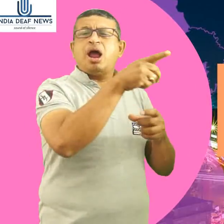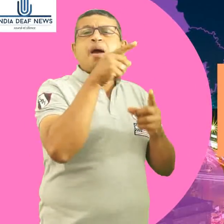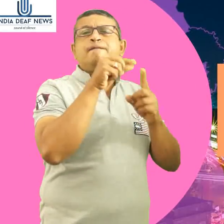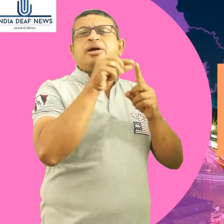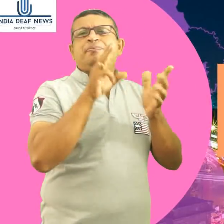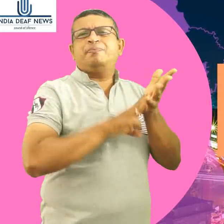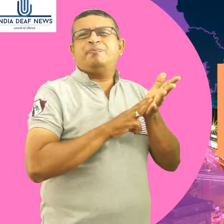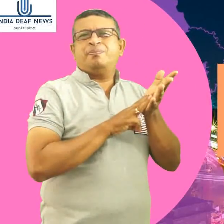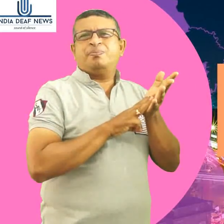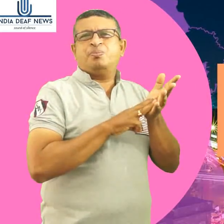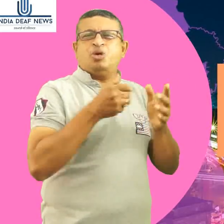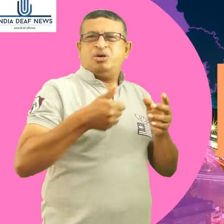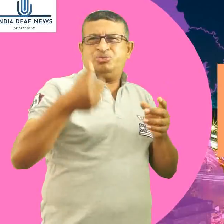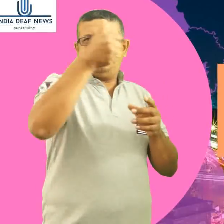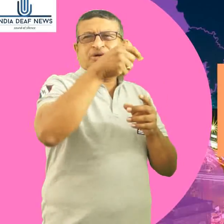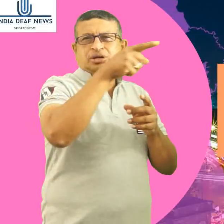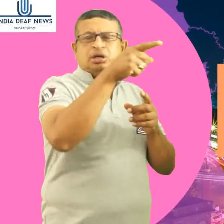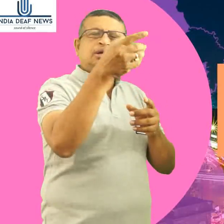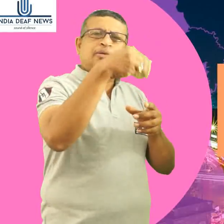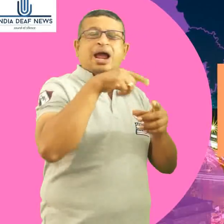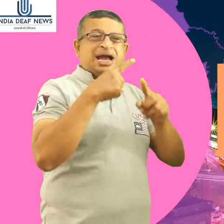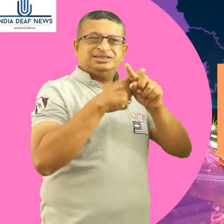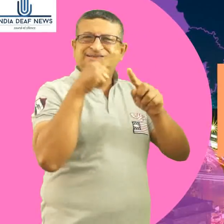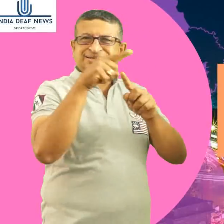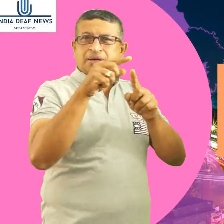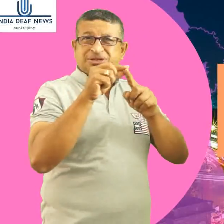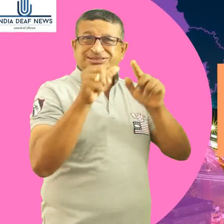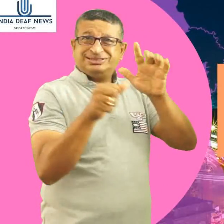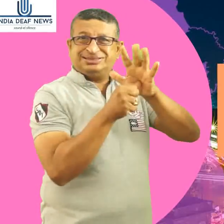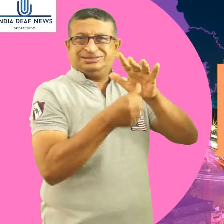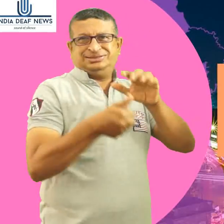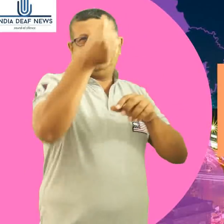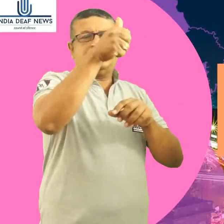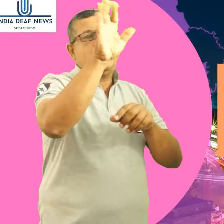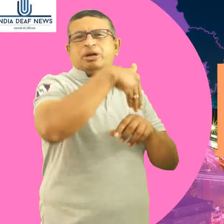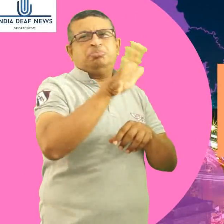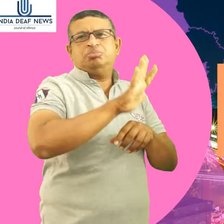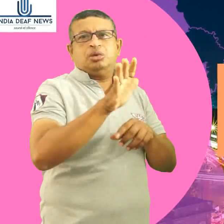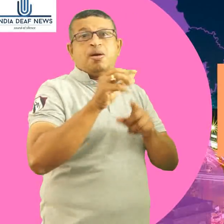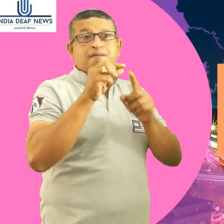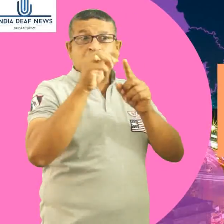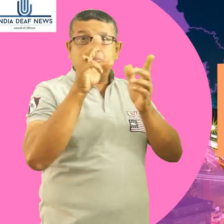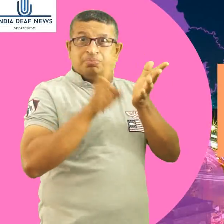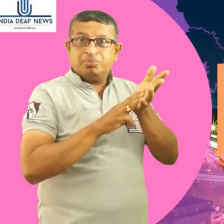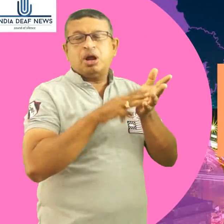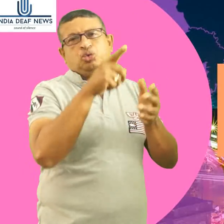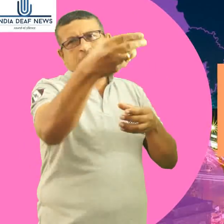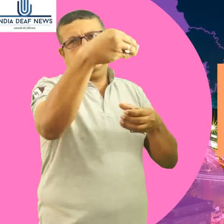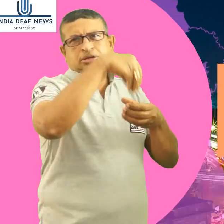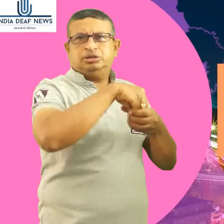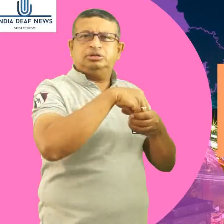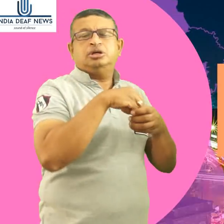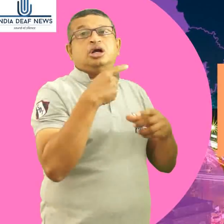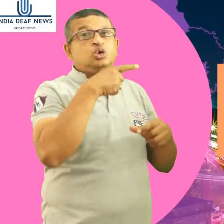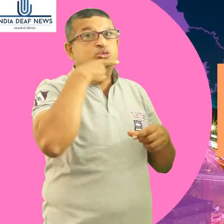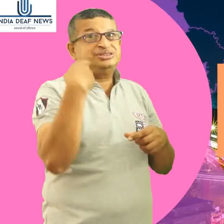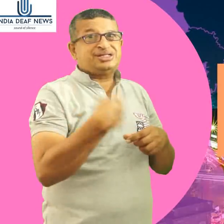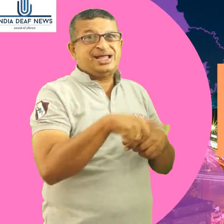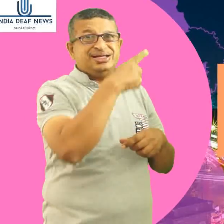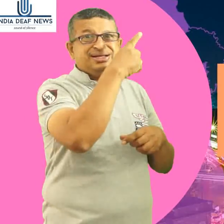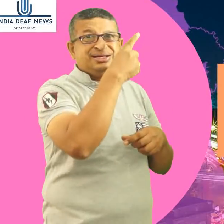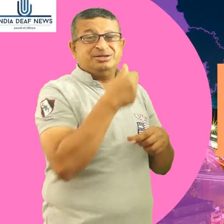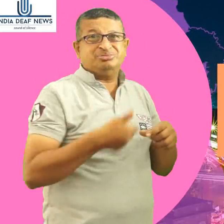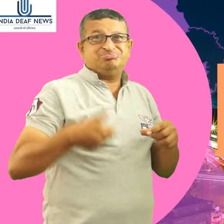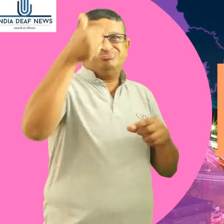of Shanghai Cooperation Organization, Council of Heads of Government in virtual format today. The PMs of Russia,